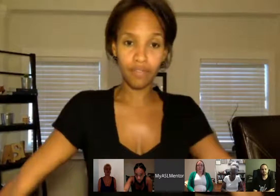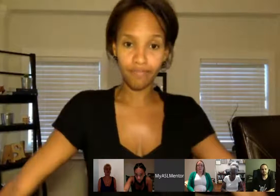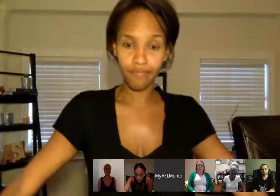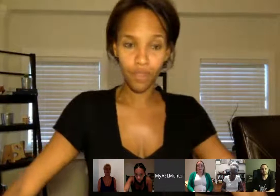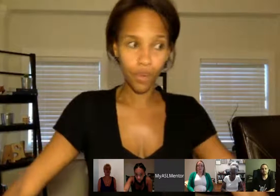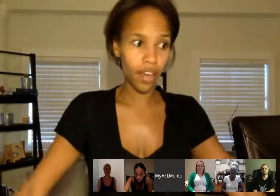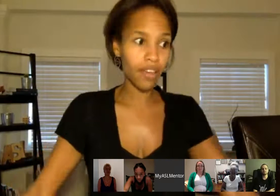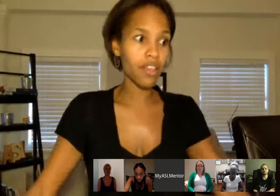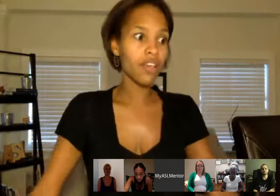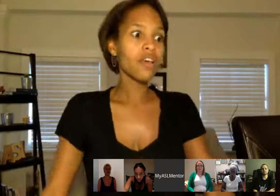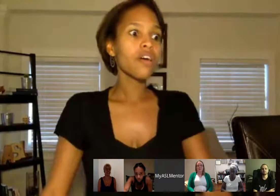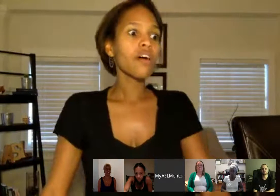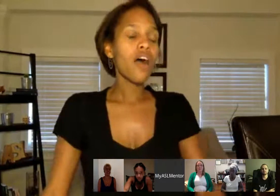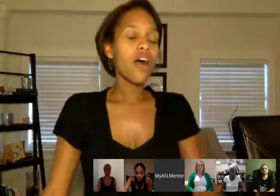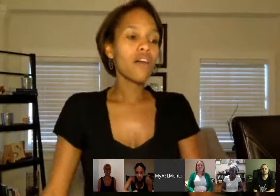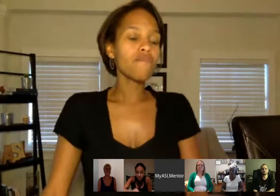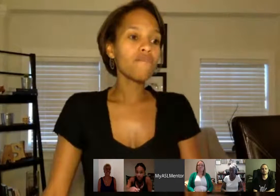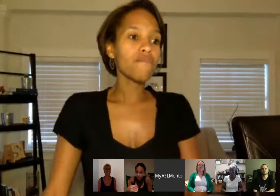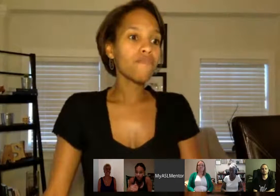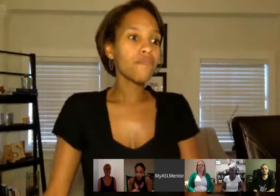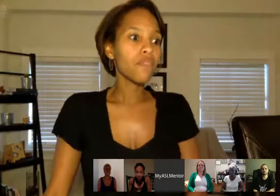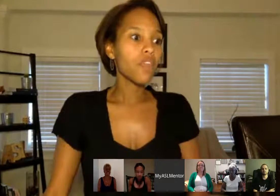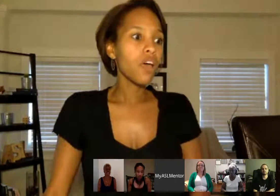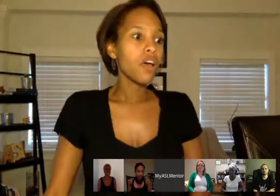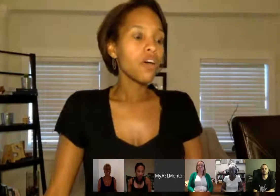scrutiny. Okay.